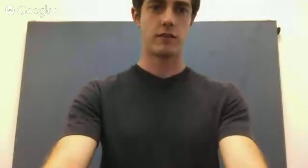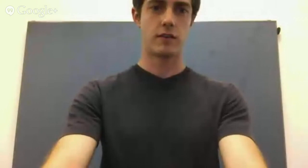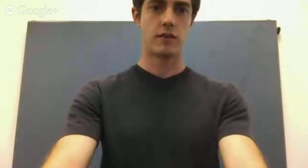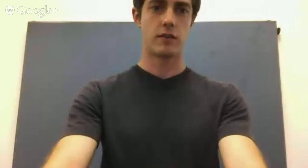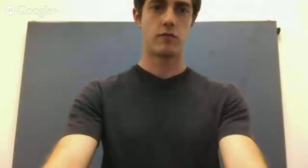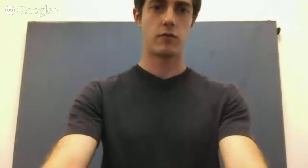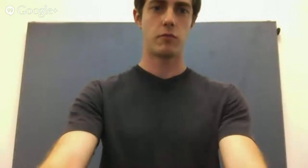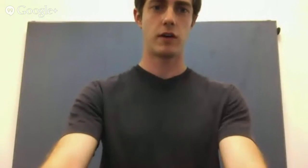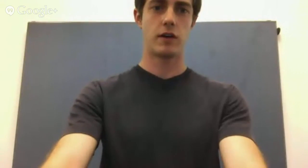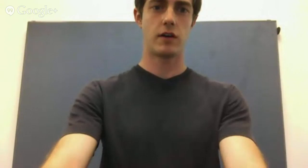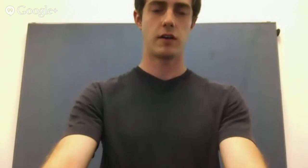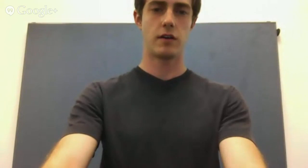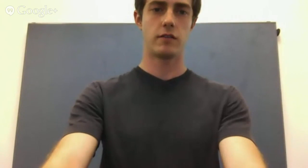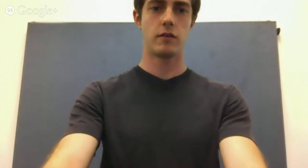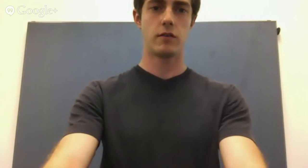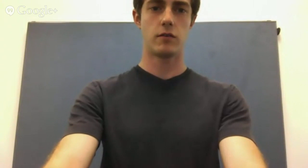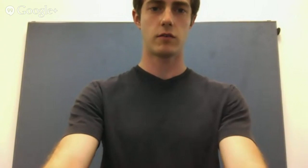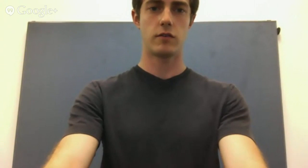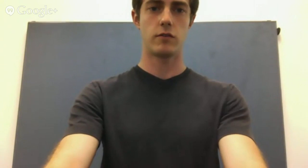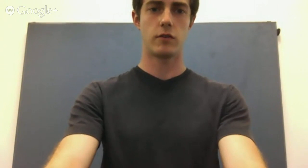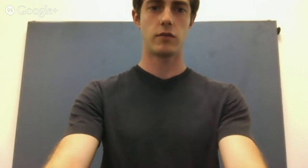practicing for my SL concert